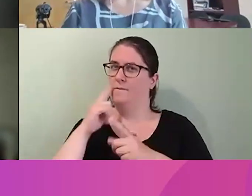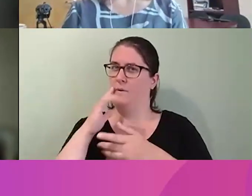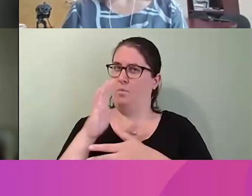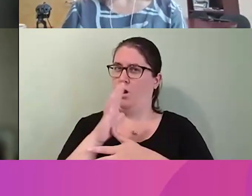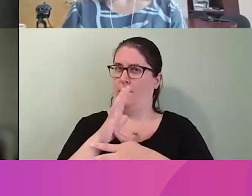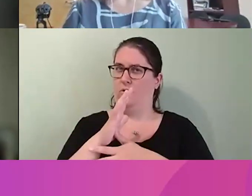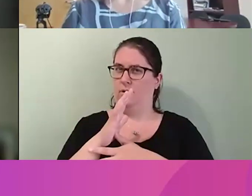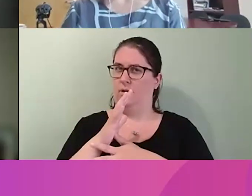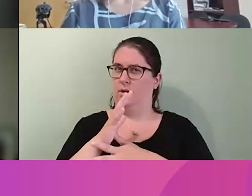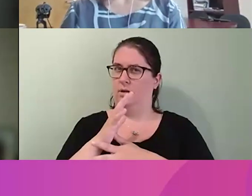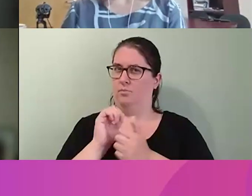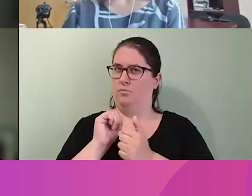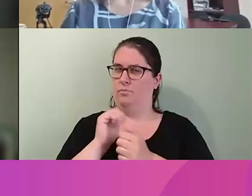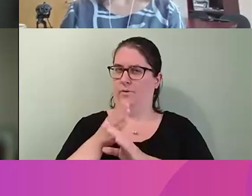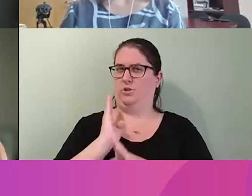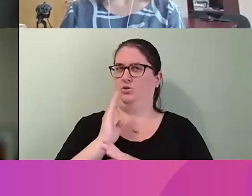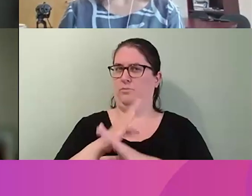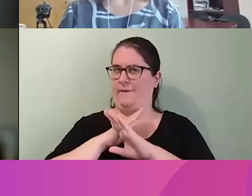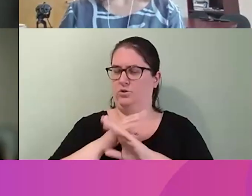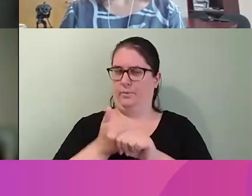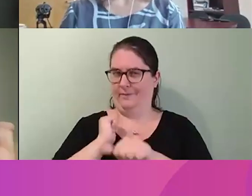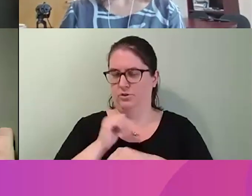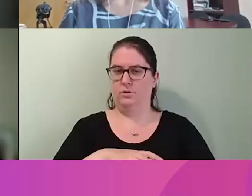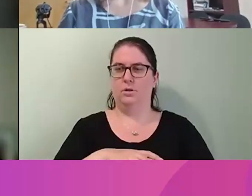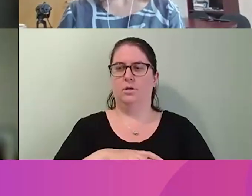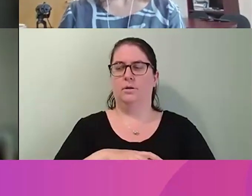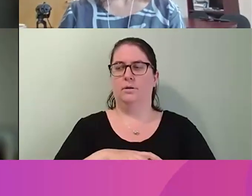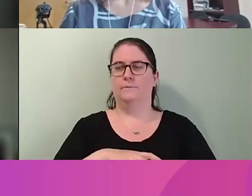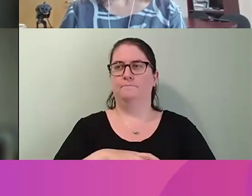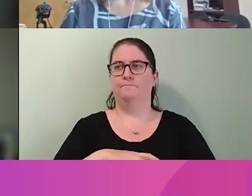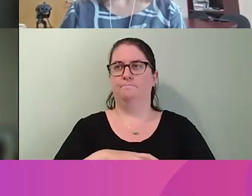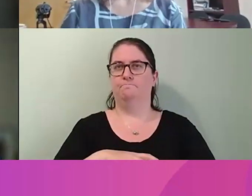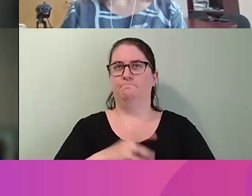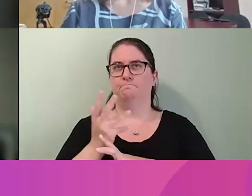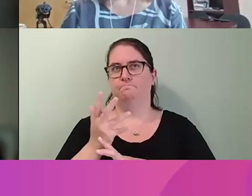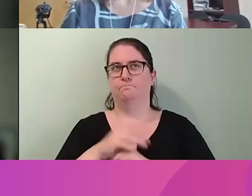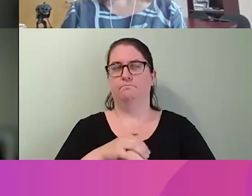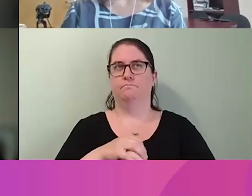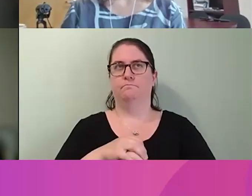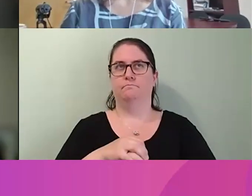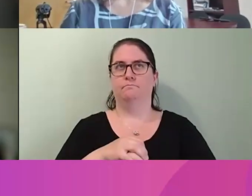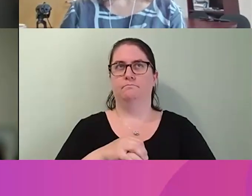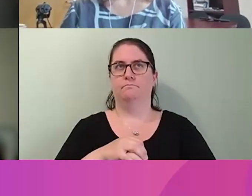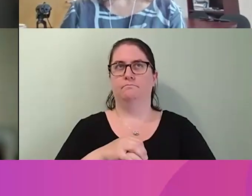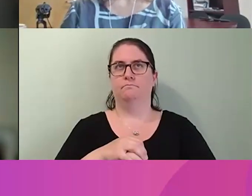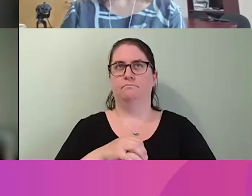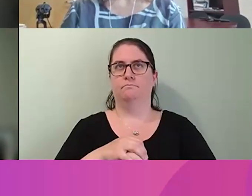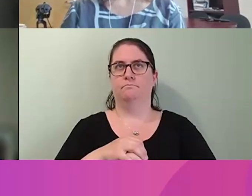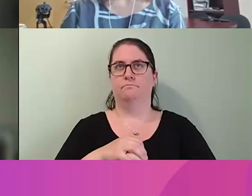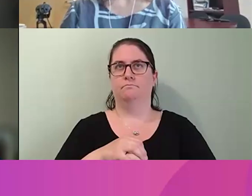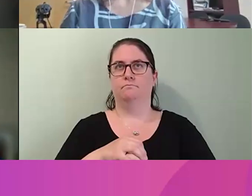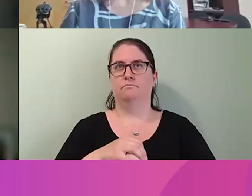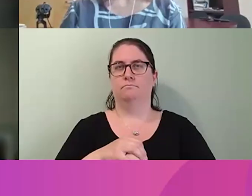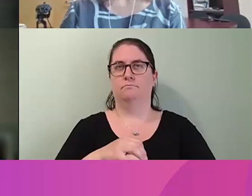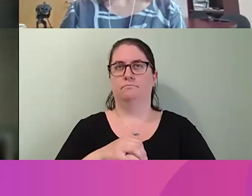prevention, standpoint, in terms of, like, we've been kind of talking about, well, perhaps some of the work that my colleagues